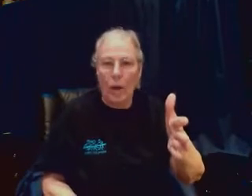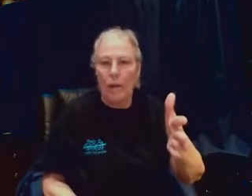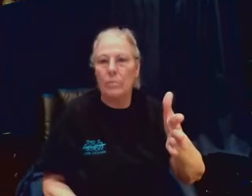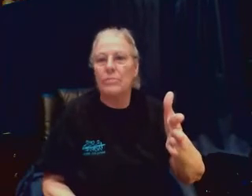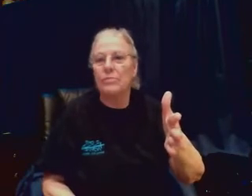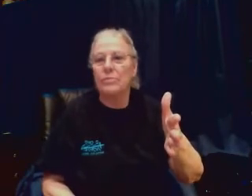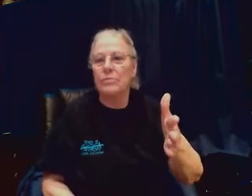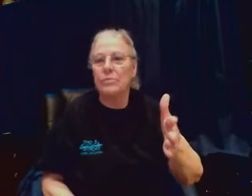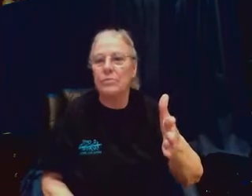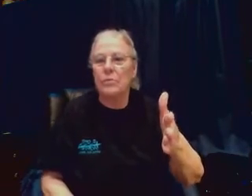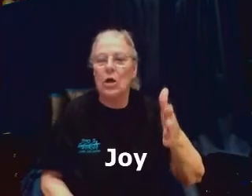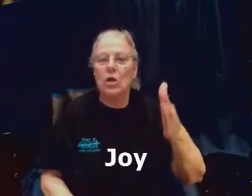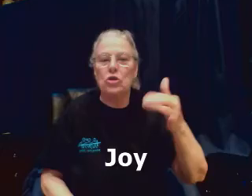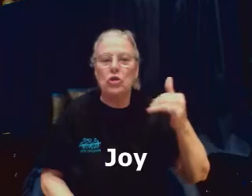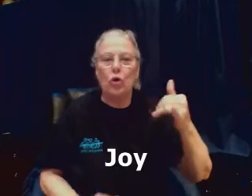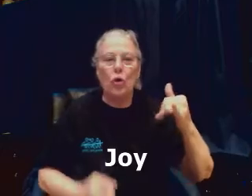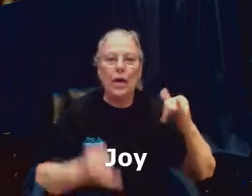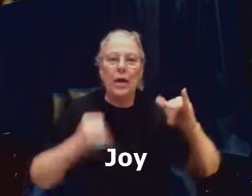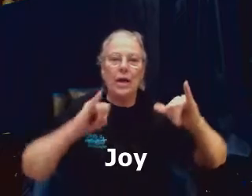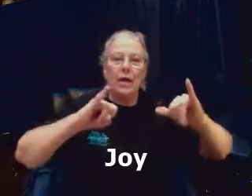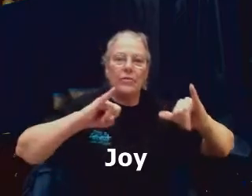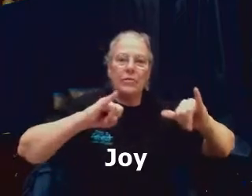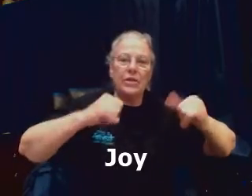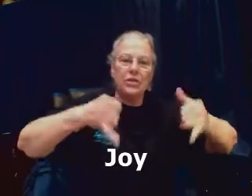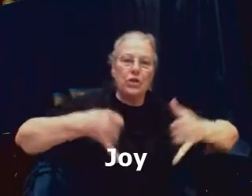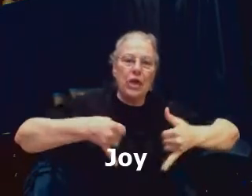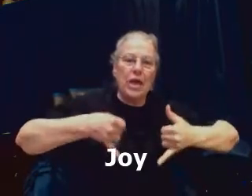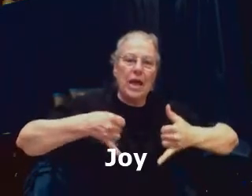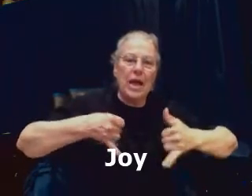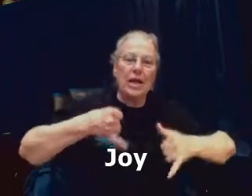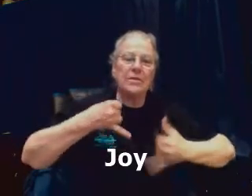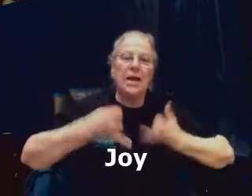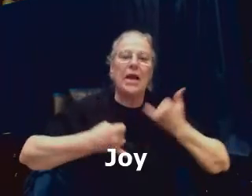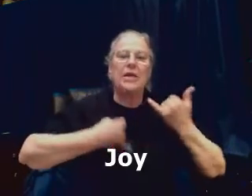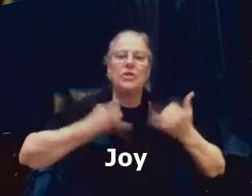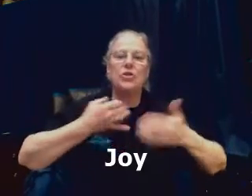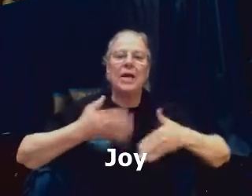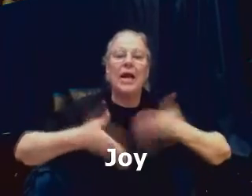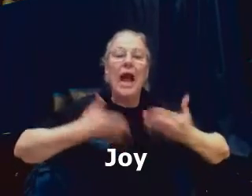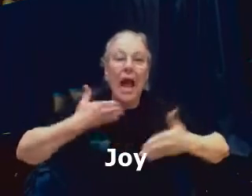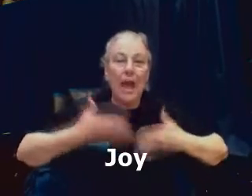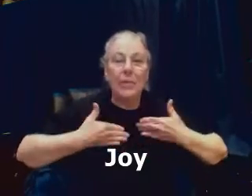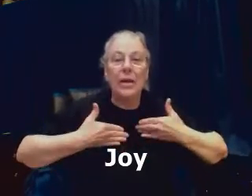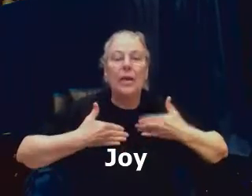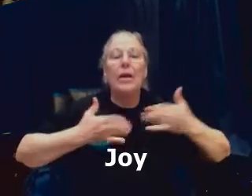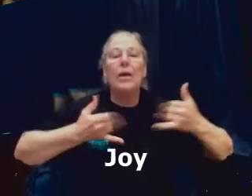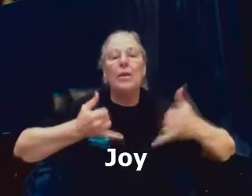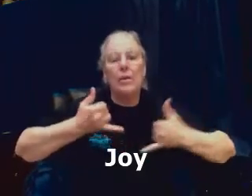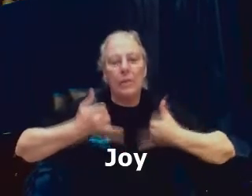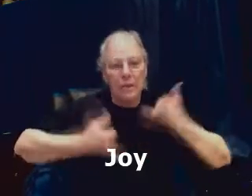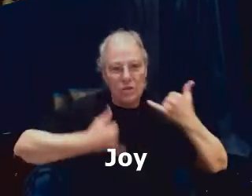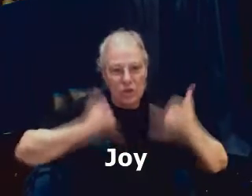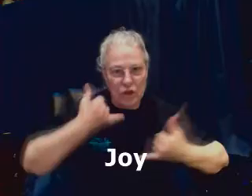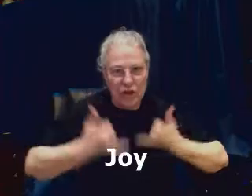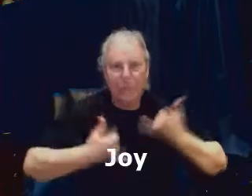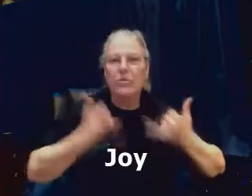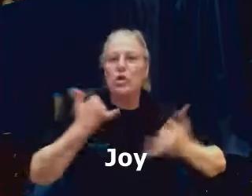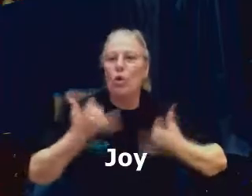will. Joy, the J hands, and it's just like happy, J for